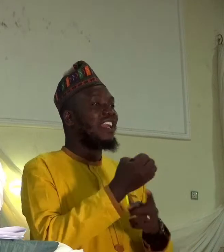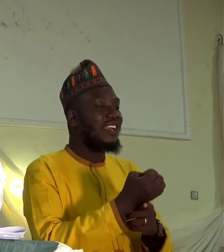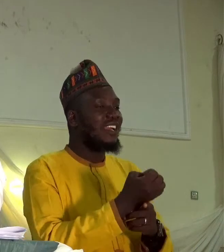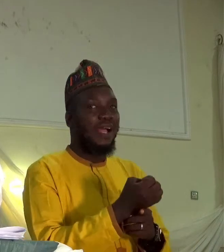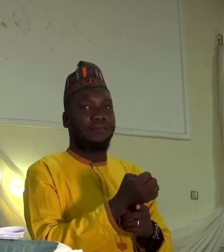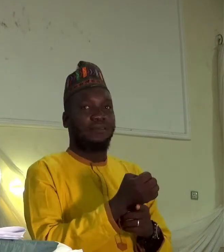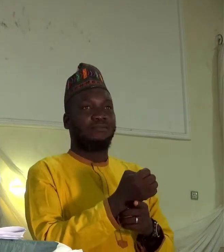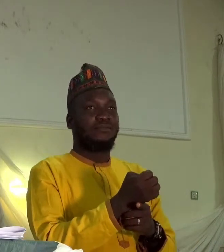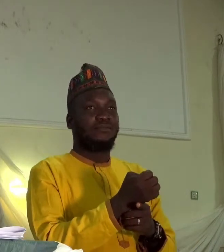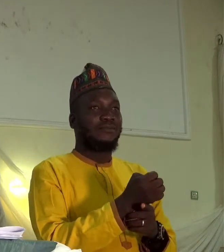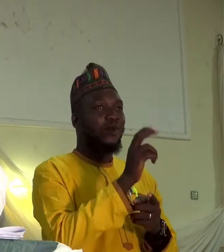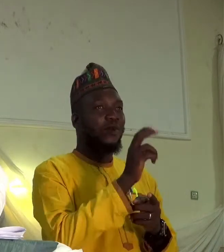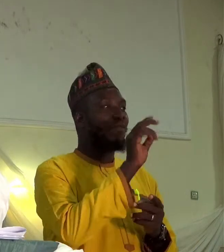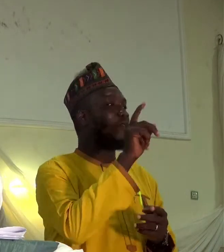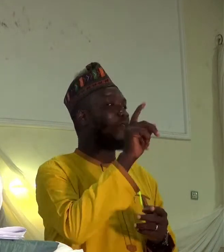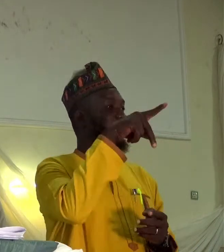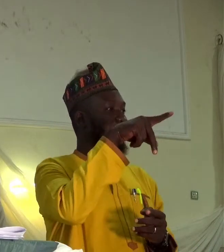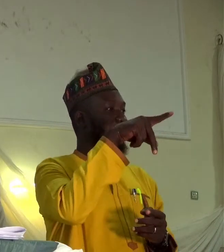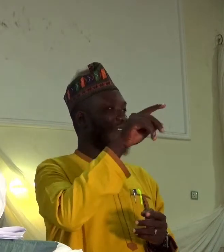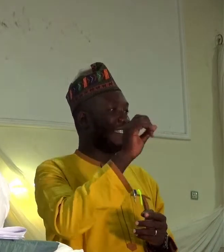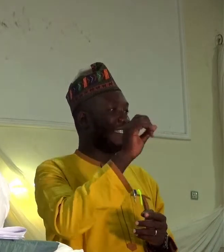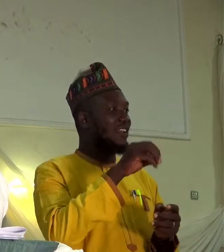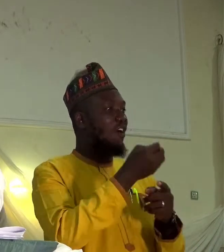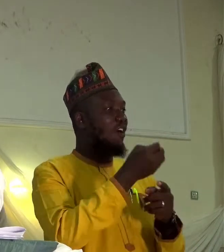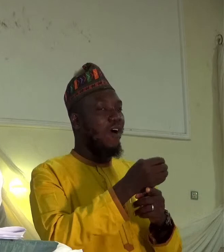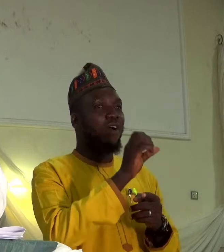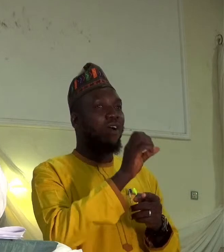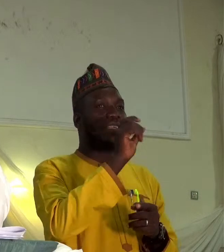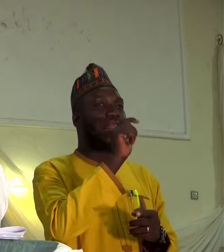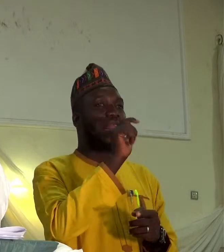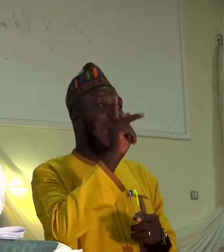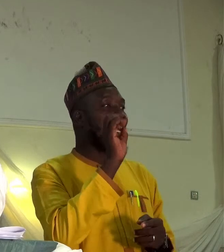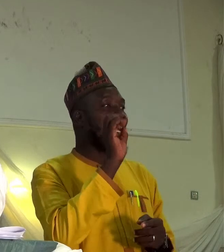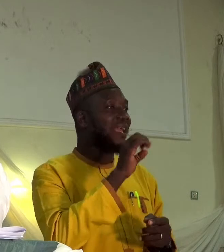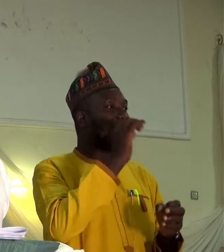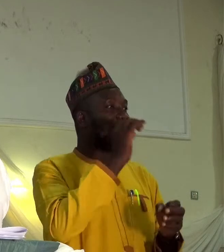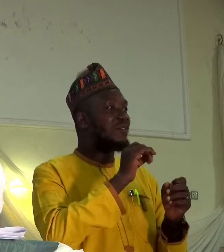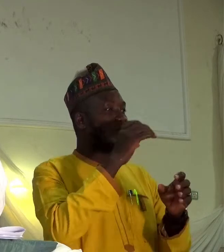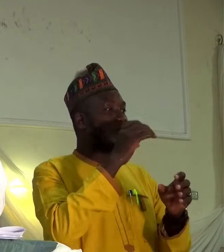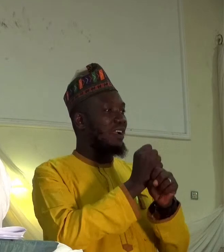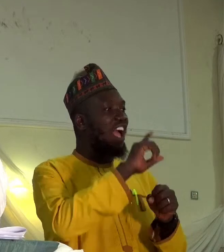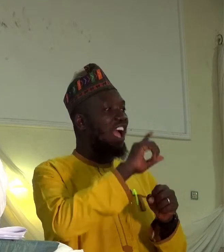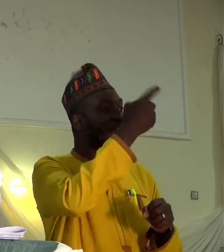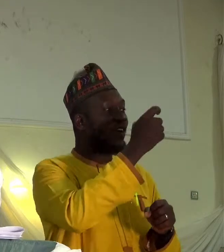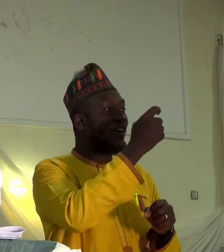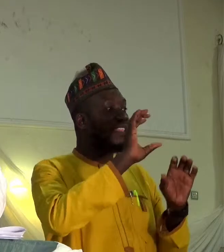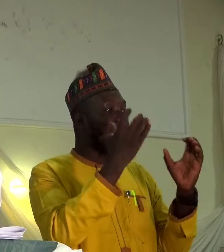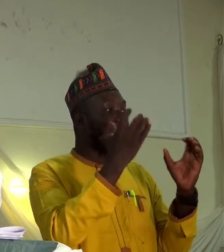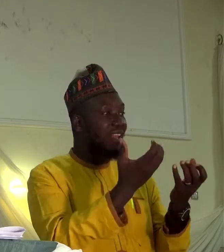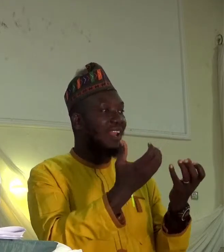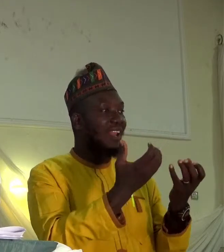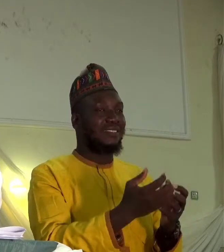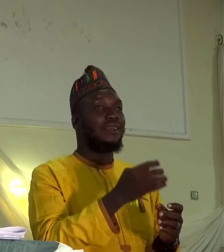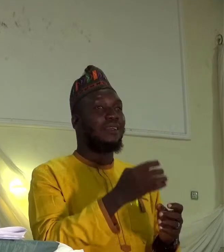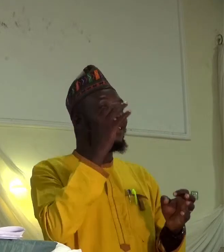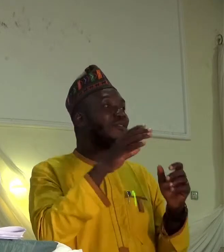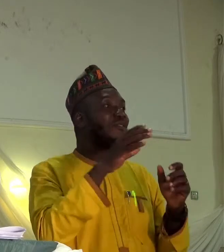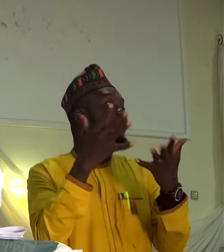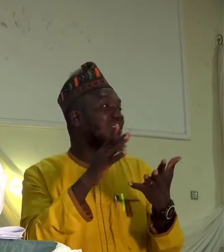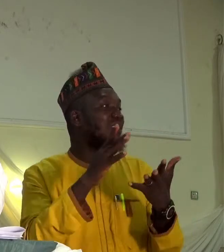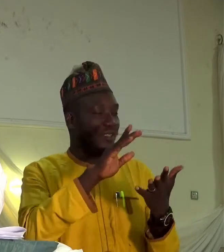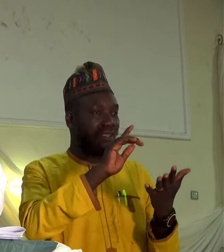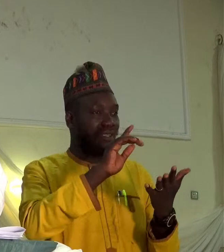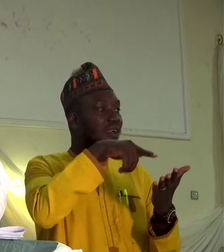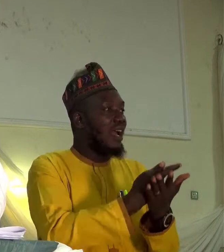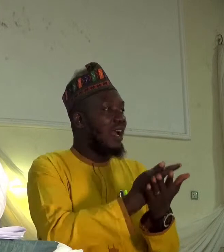salaake panel farm nigba na lohun iwo to mu first class ni oba be oba won university abi unilag loni nbo wa after 5-7